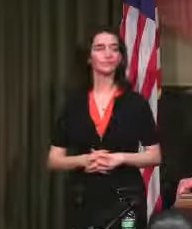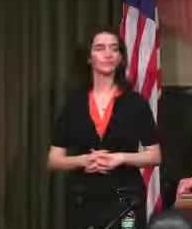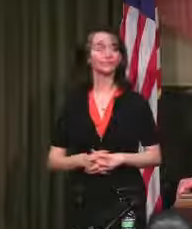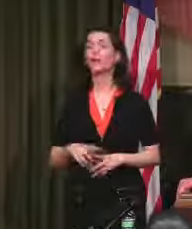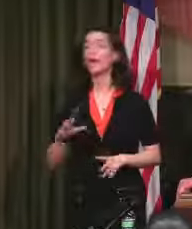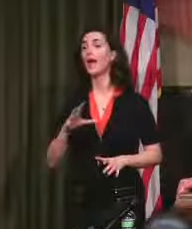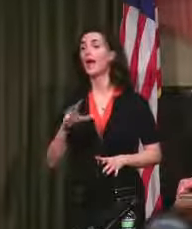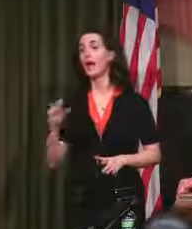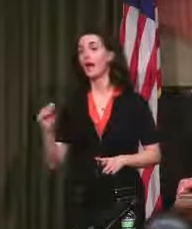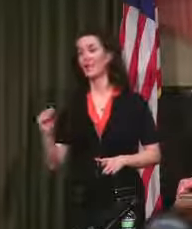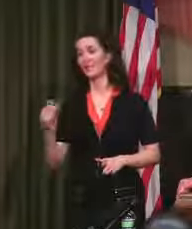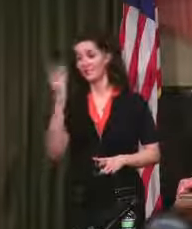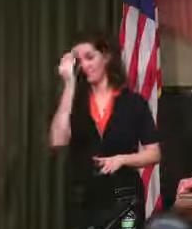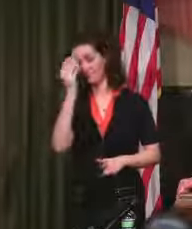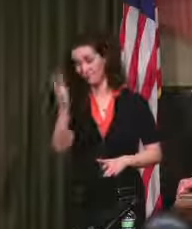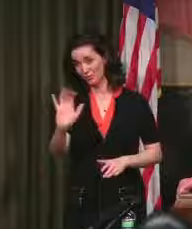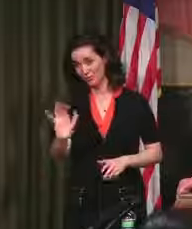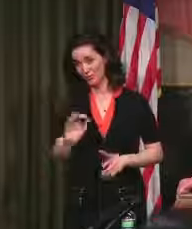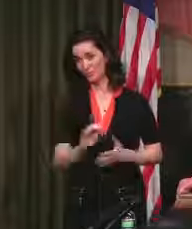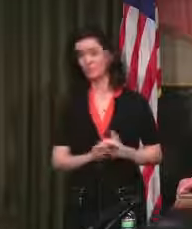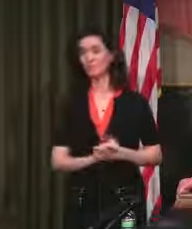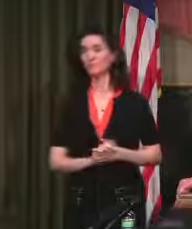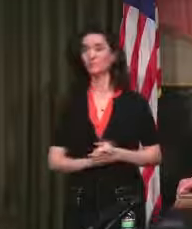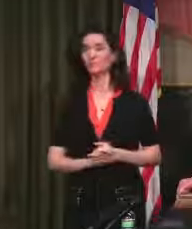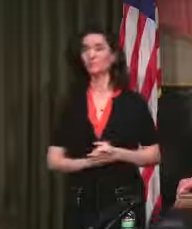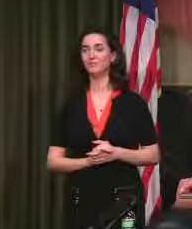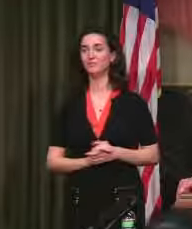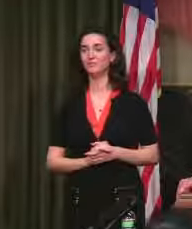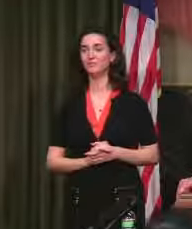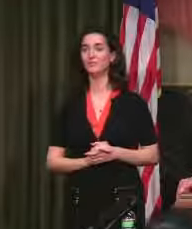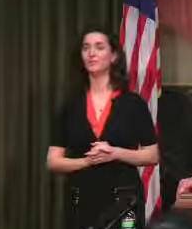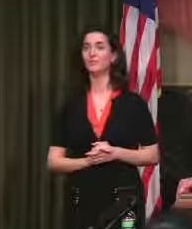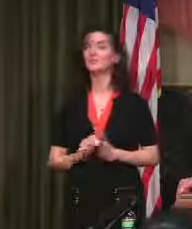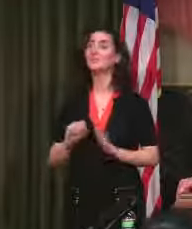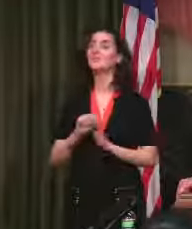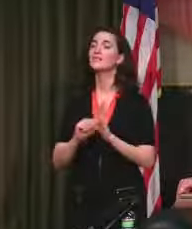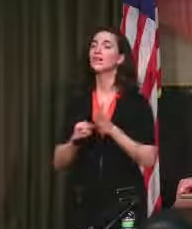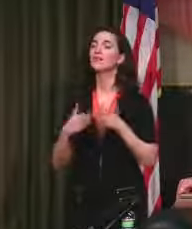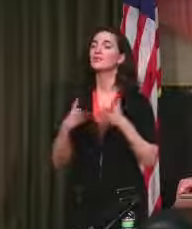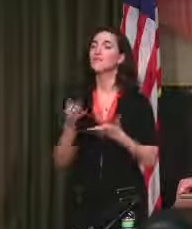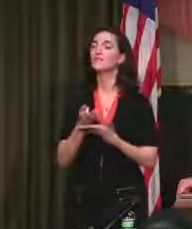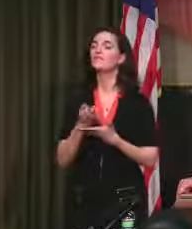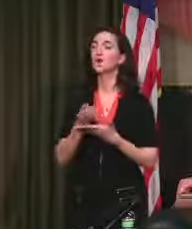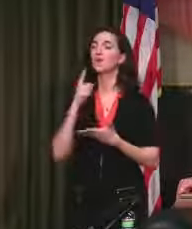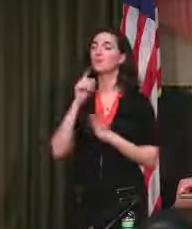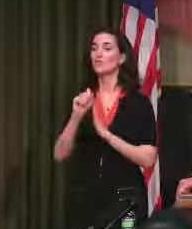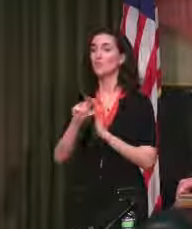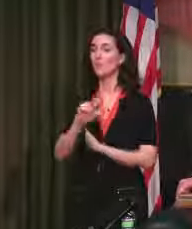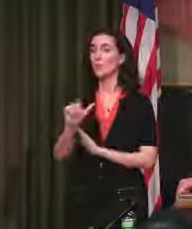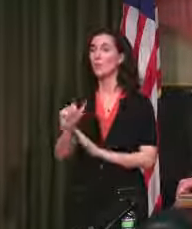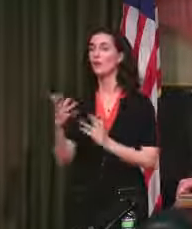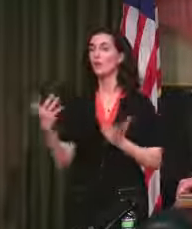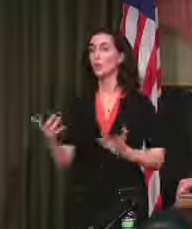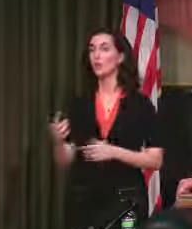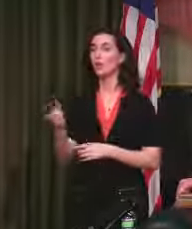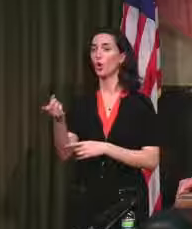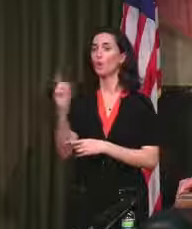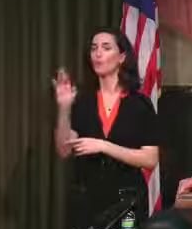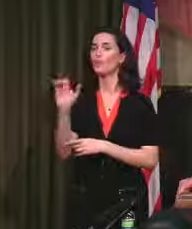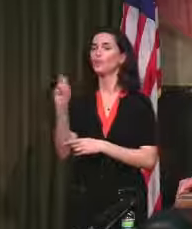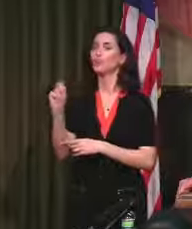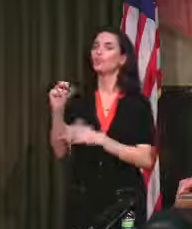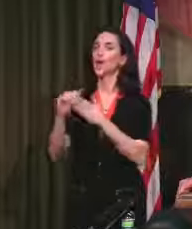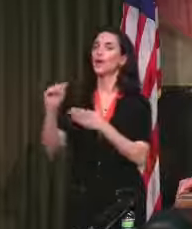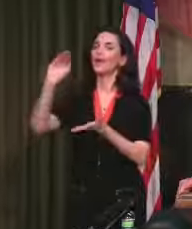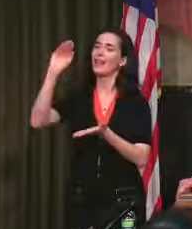and I will tell you that the State General Fund in the state of Louisiana is $1 billion less than it was 10 years